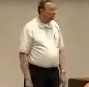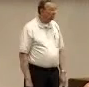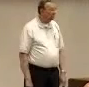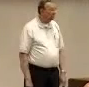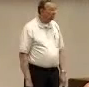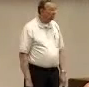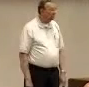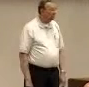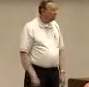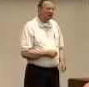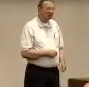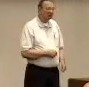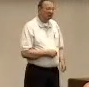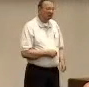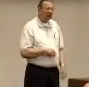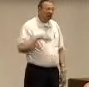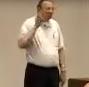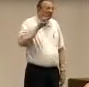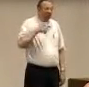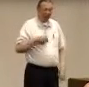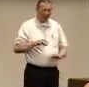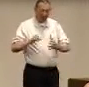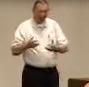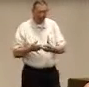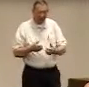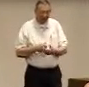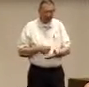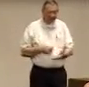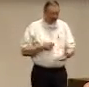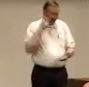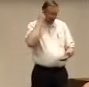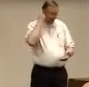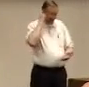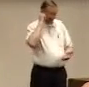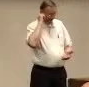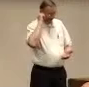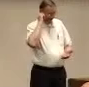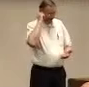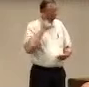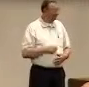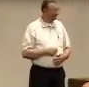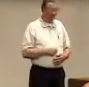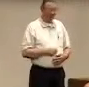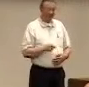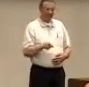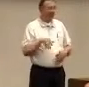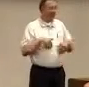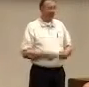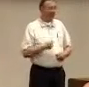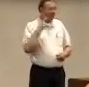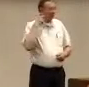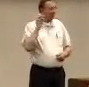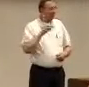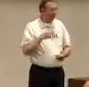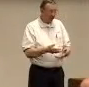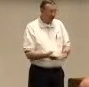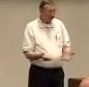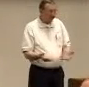Okay. And that was like our first 6 months. I'm preaching to my classmates. They're tired of hearing me.